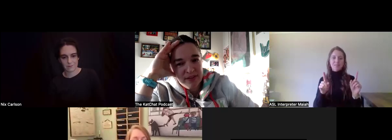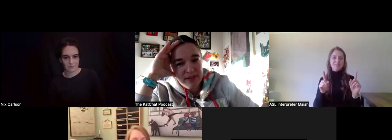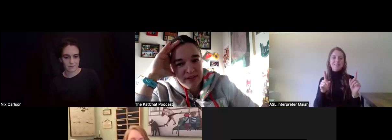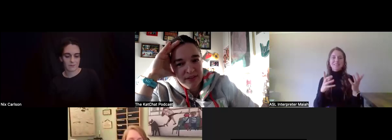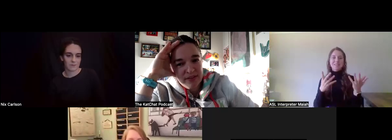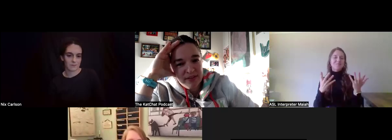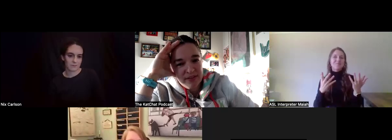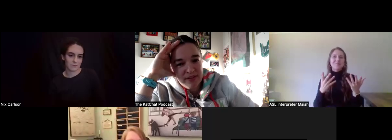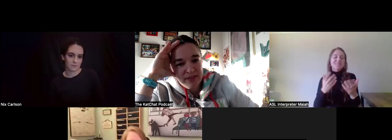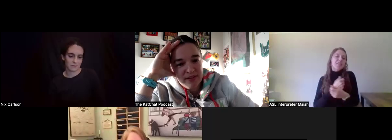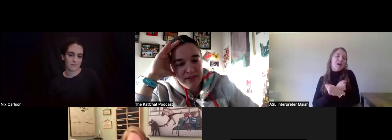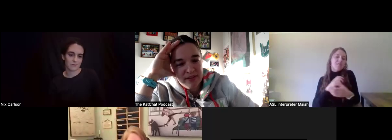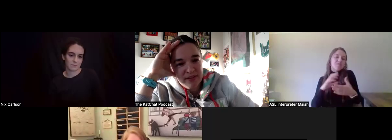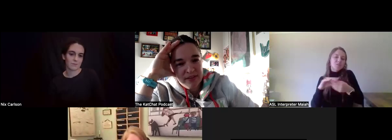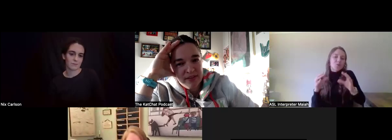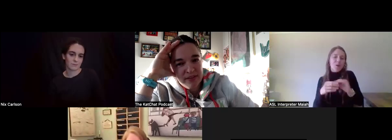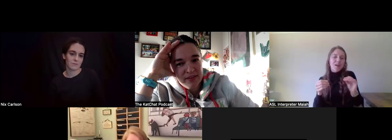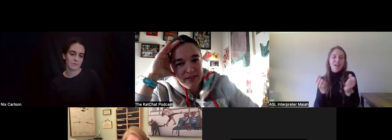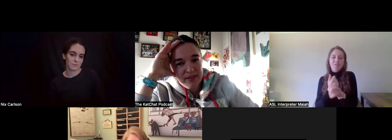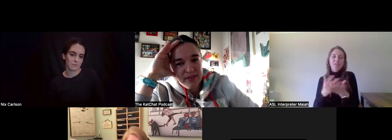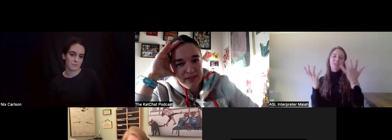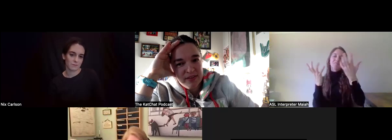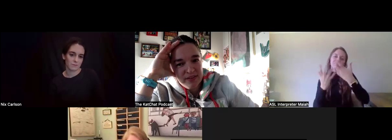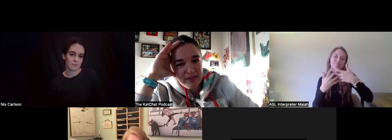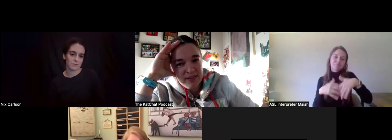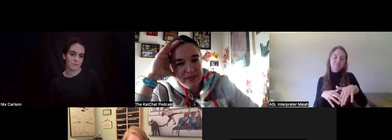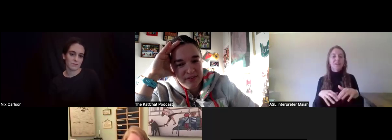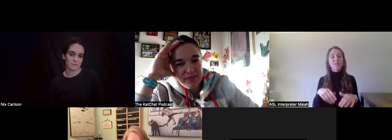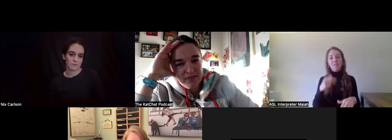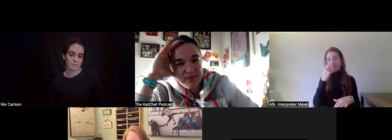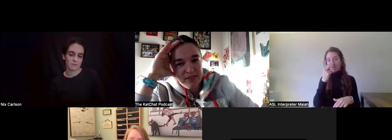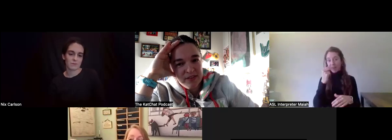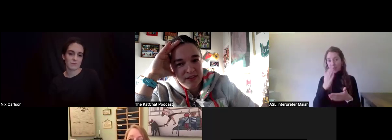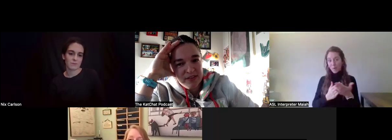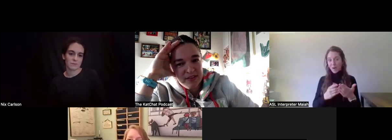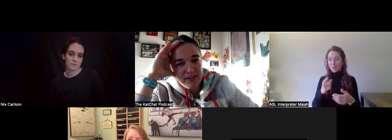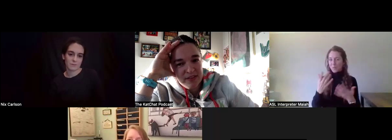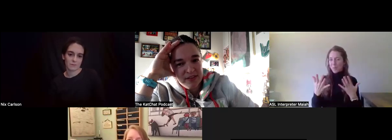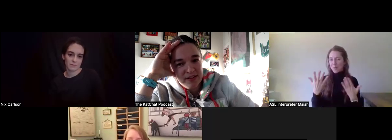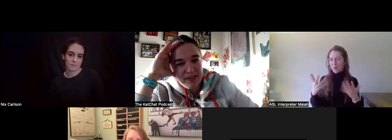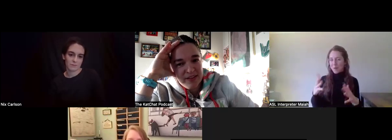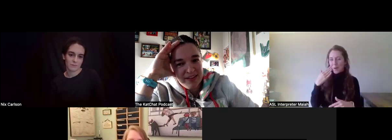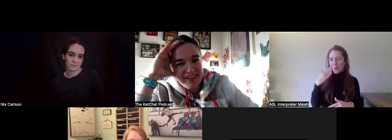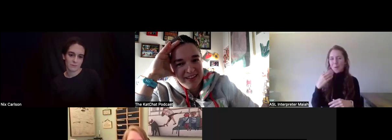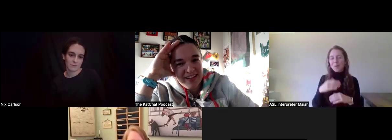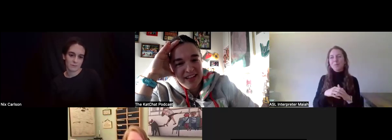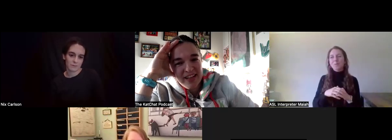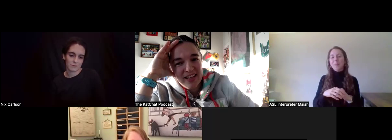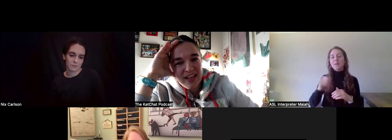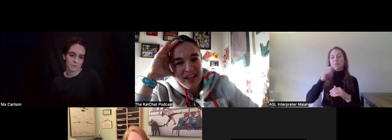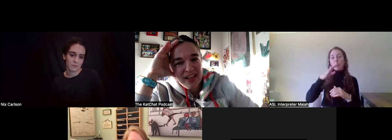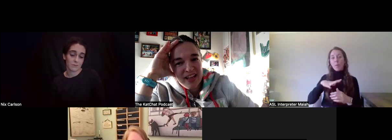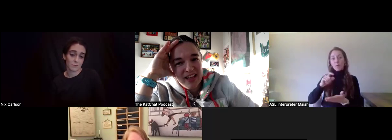right? So it all came together. The funniest part of it, I think you may know this, Kat, is that the woman who wrote it